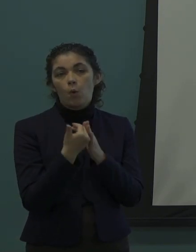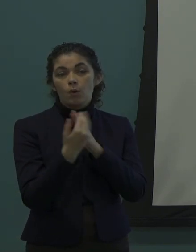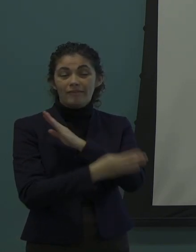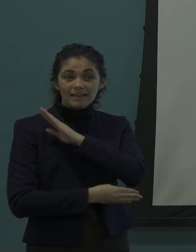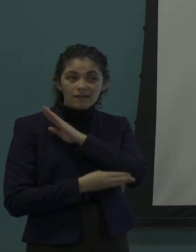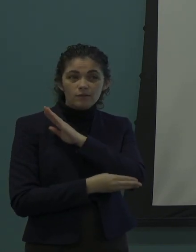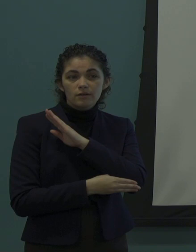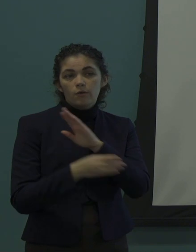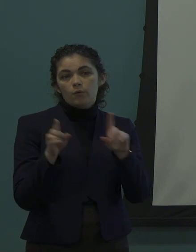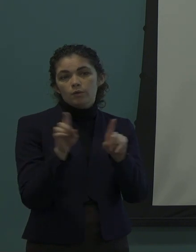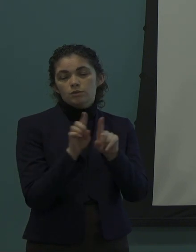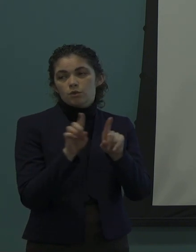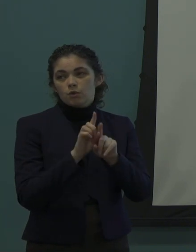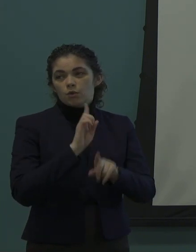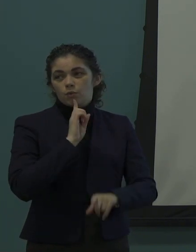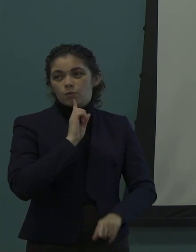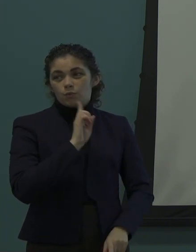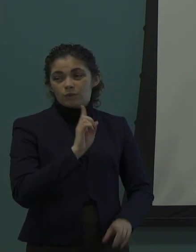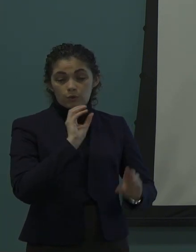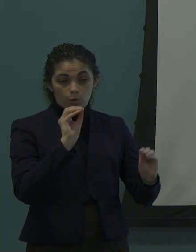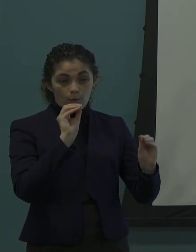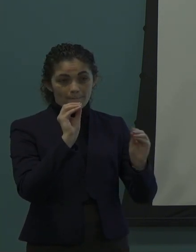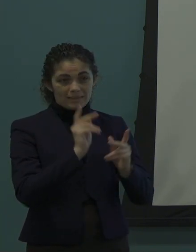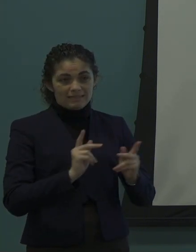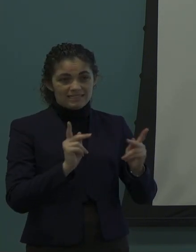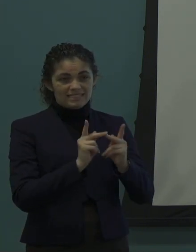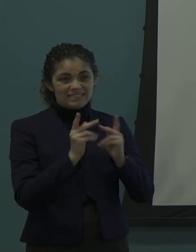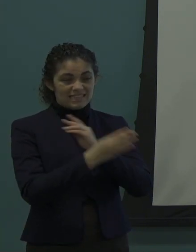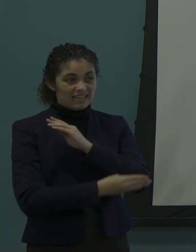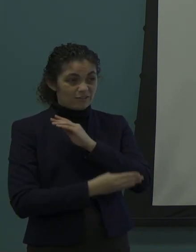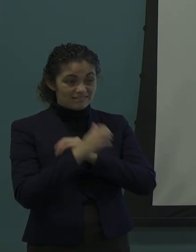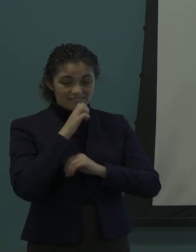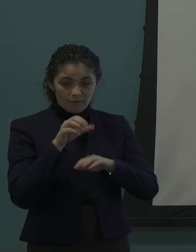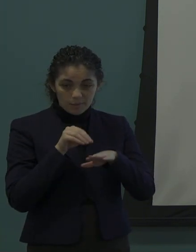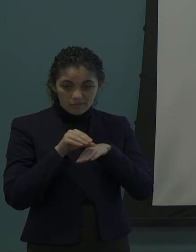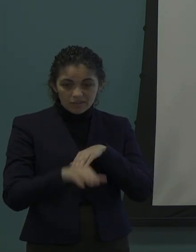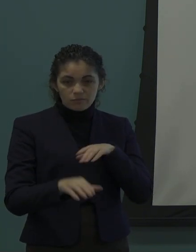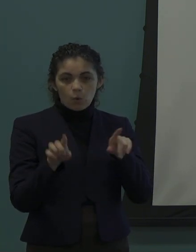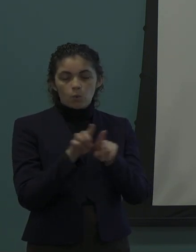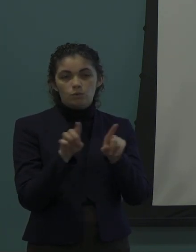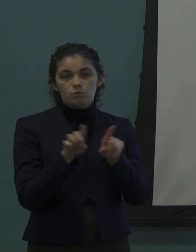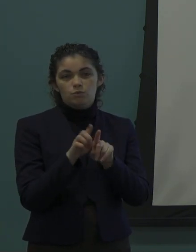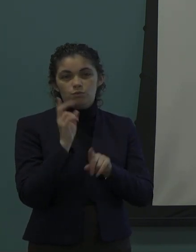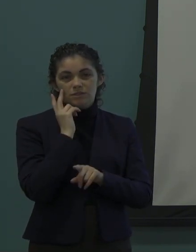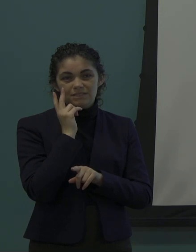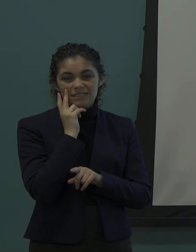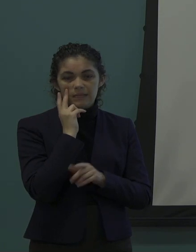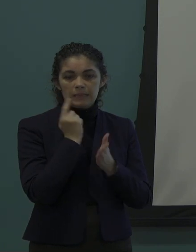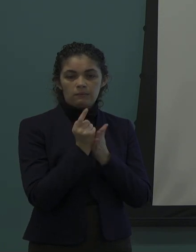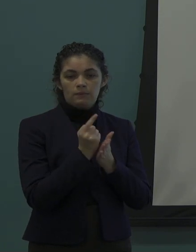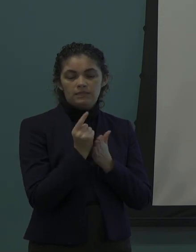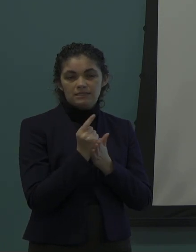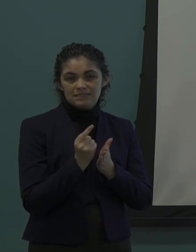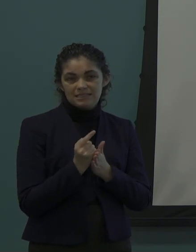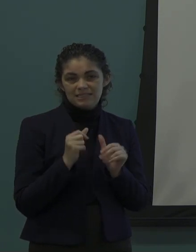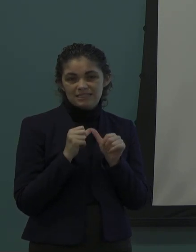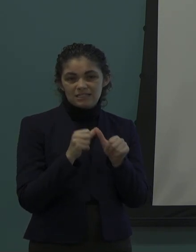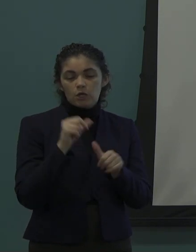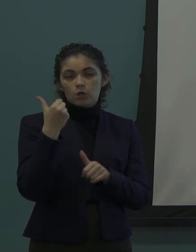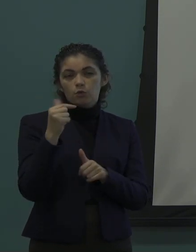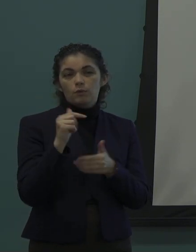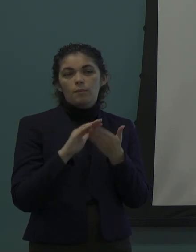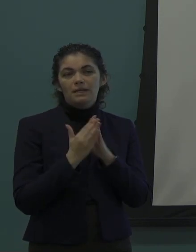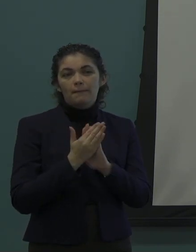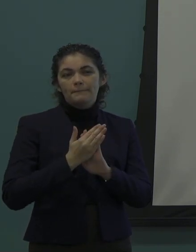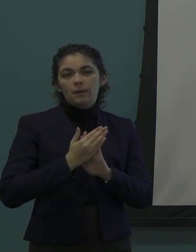county. There is really nowhere in the county that's unaffected. And you'll see that as the weeks move on, the green will